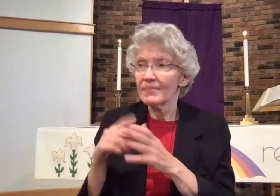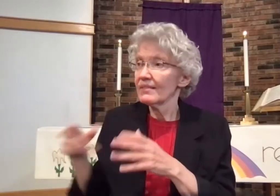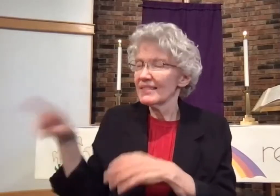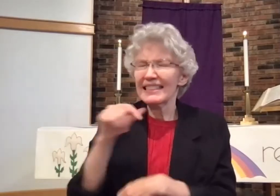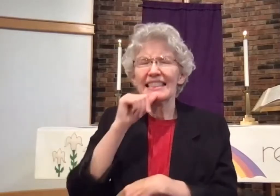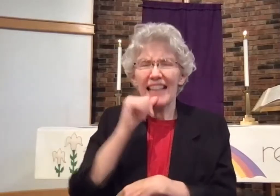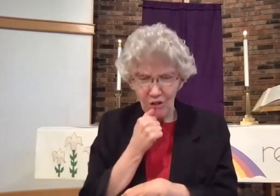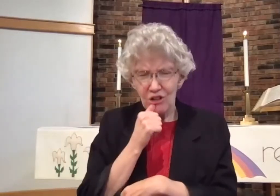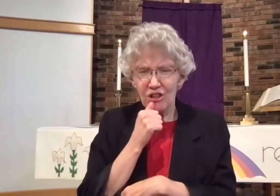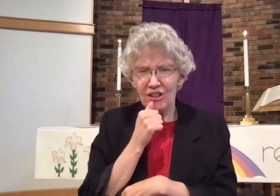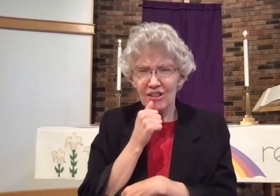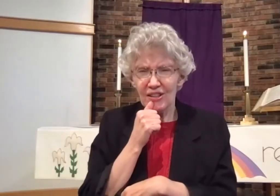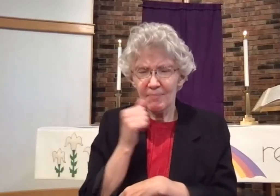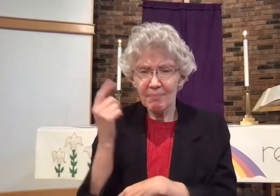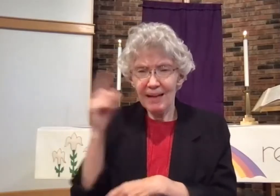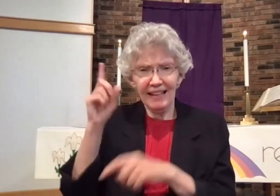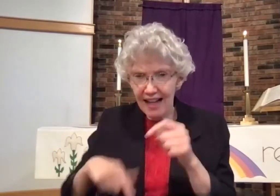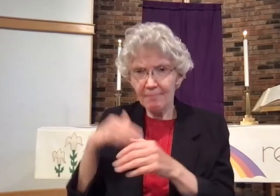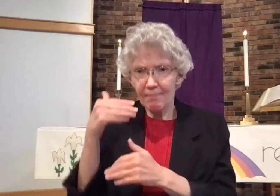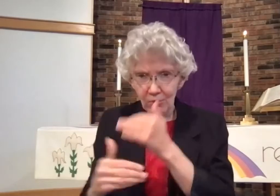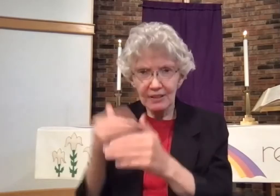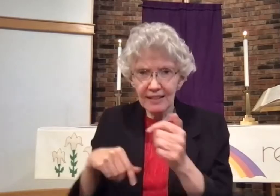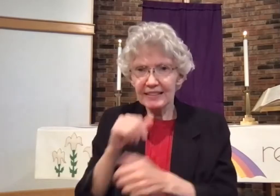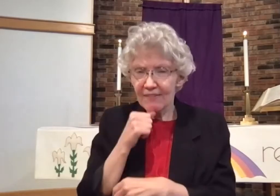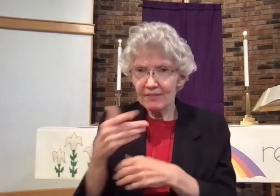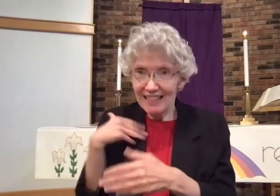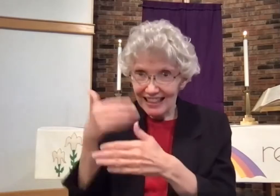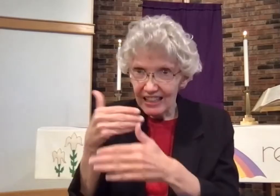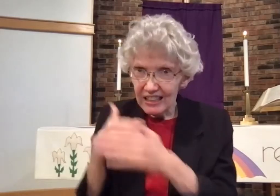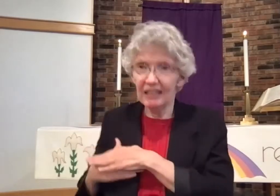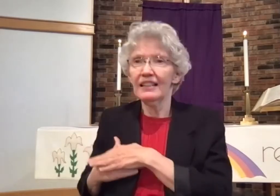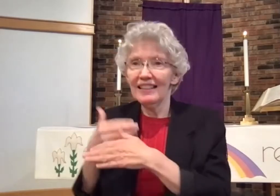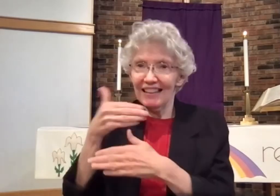who's going to help those who struggle and suffer?